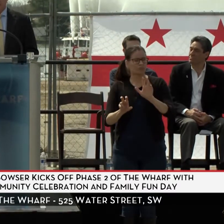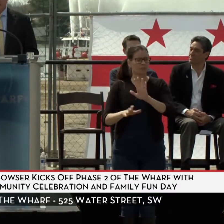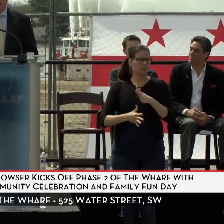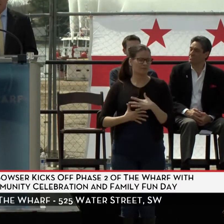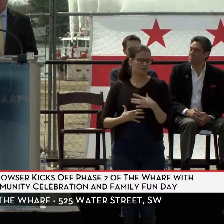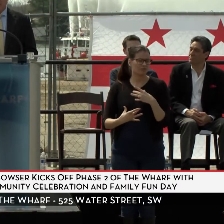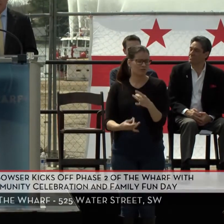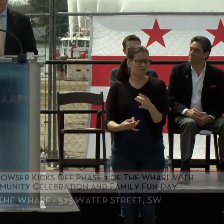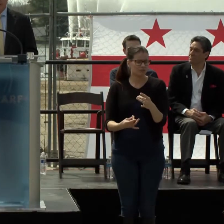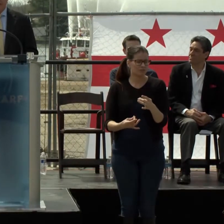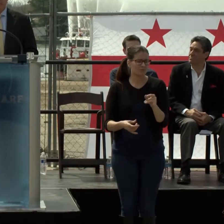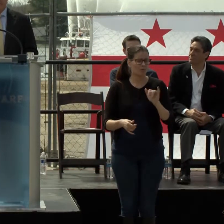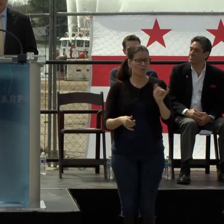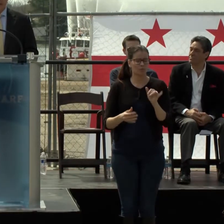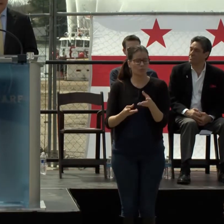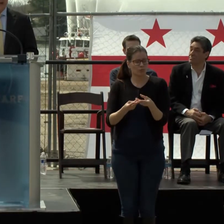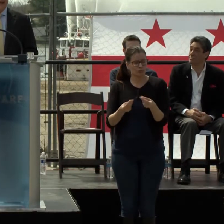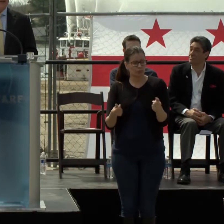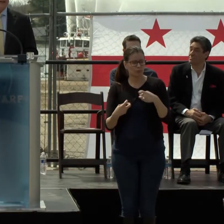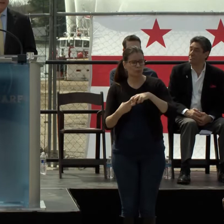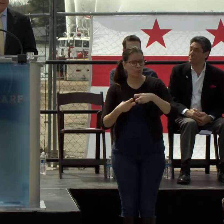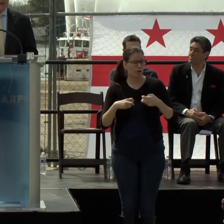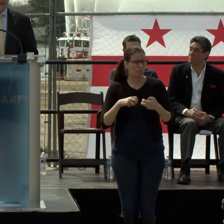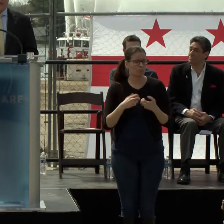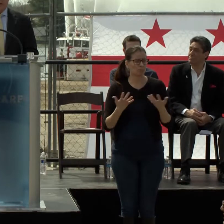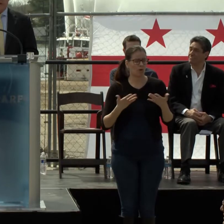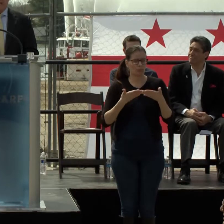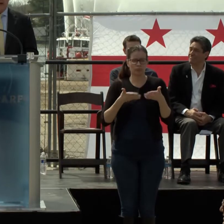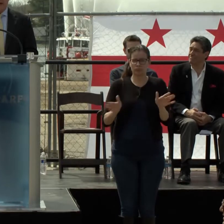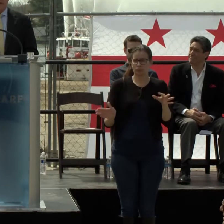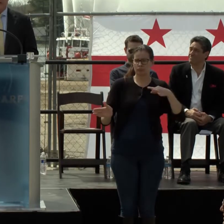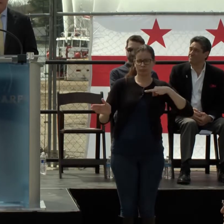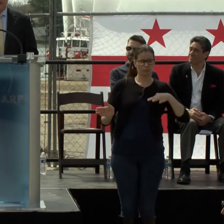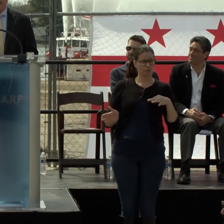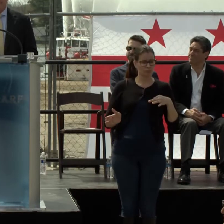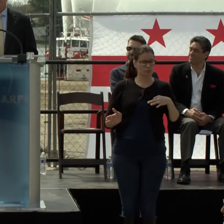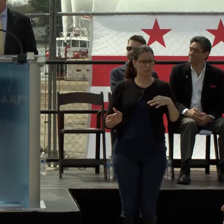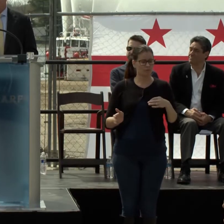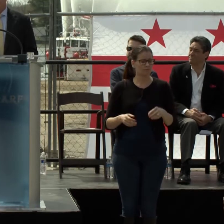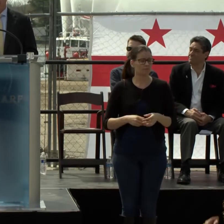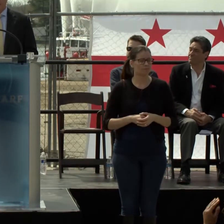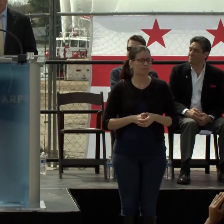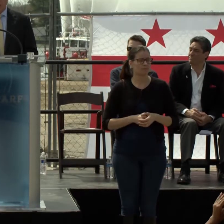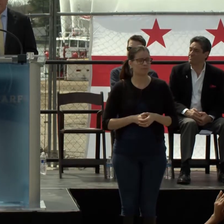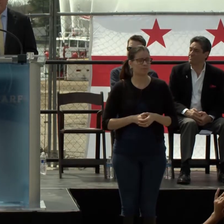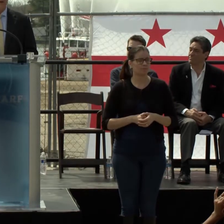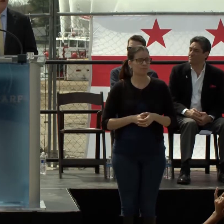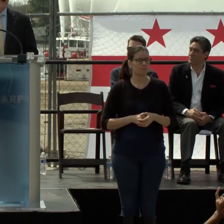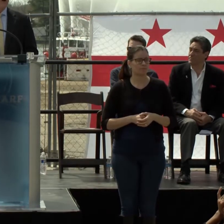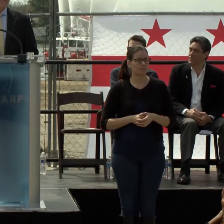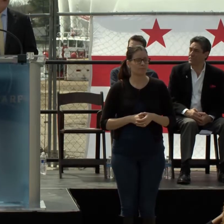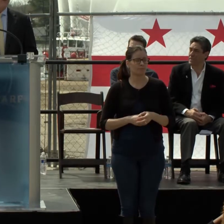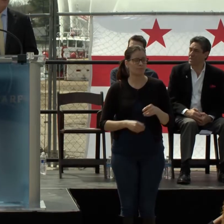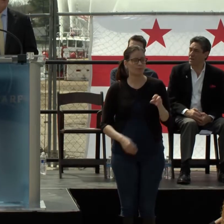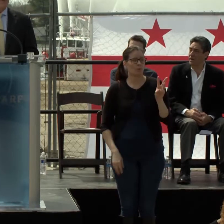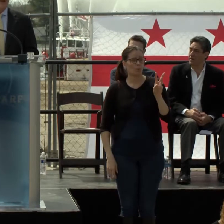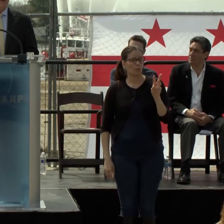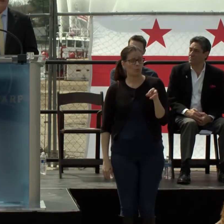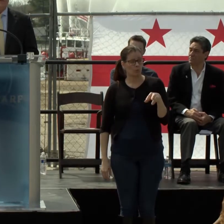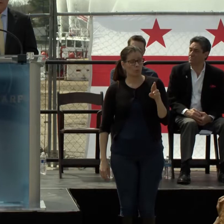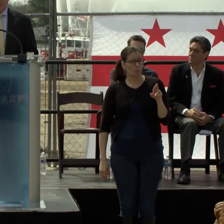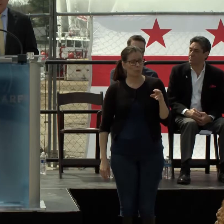benefit of the overall good. Andy Litsky has worked tirelessly on the front line of the wharf from